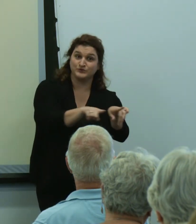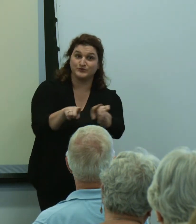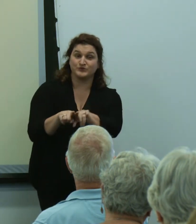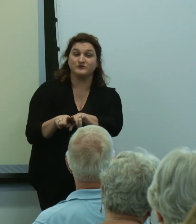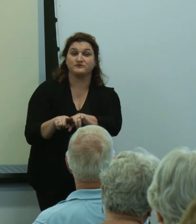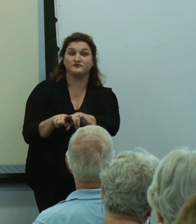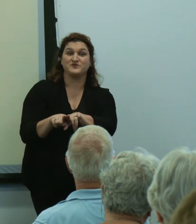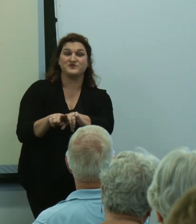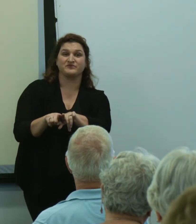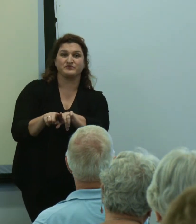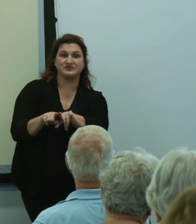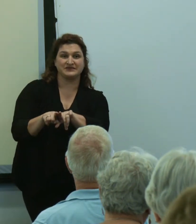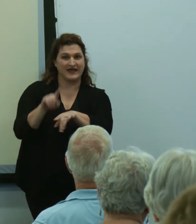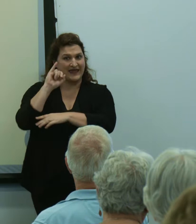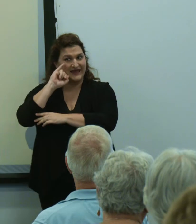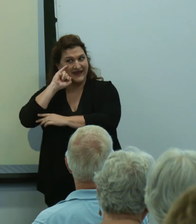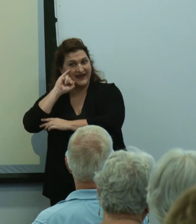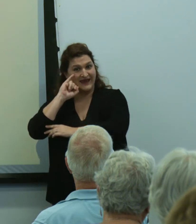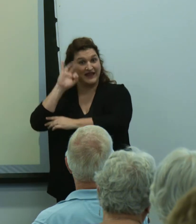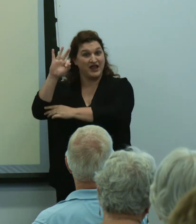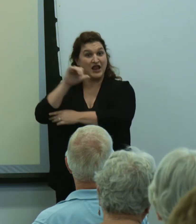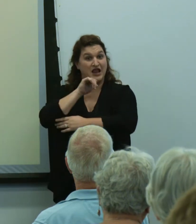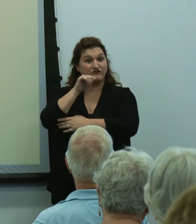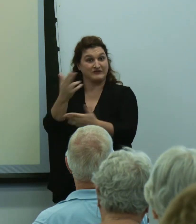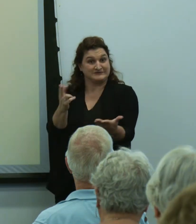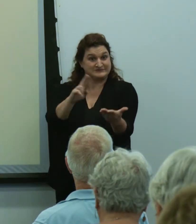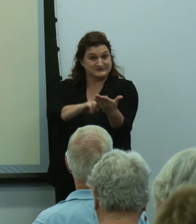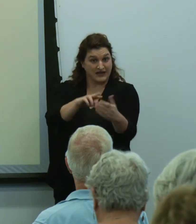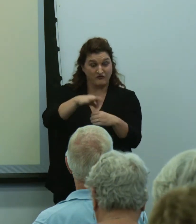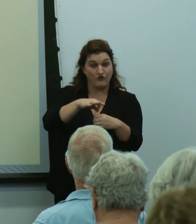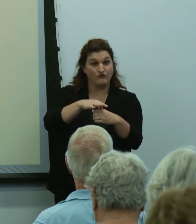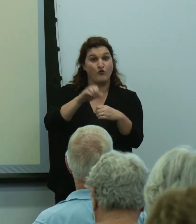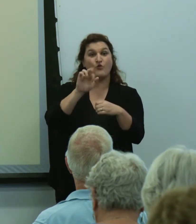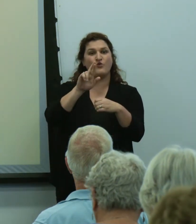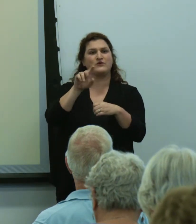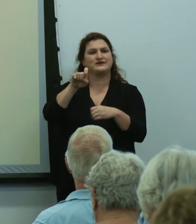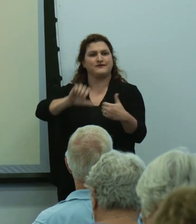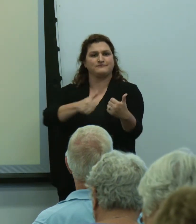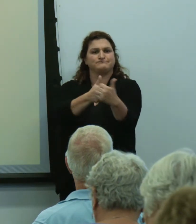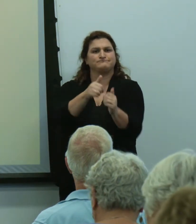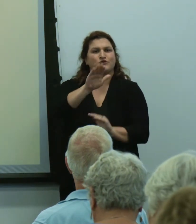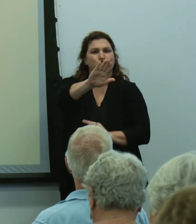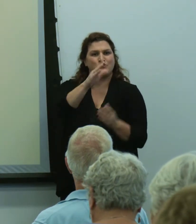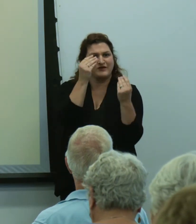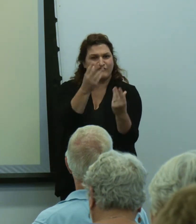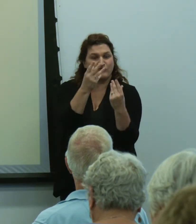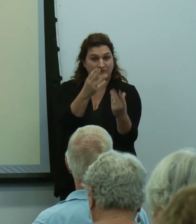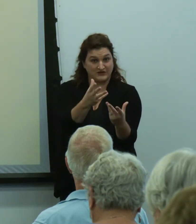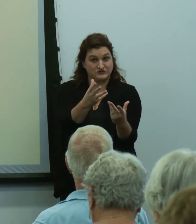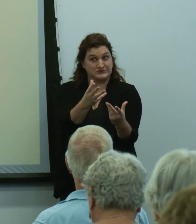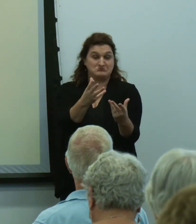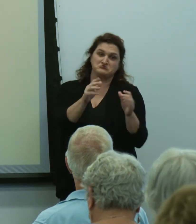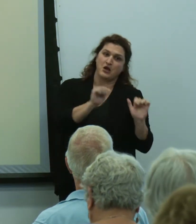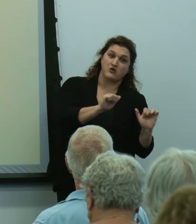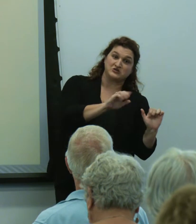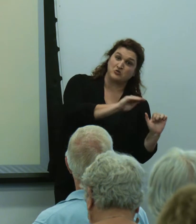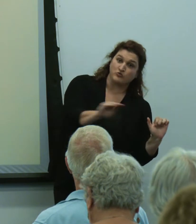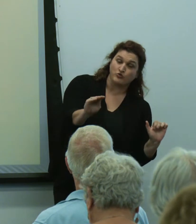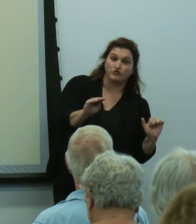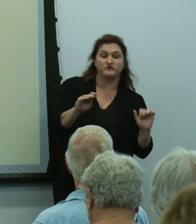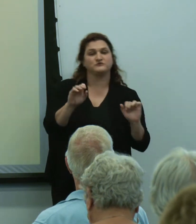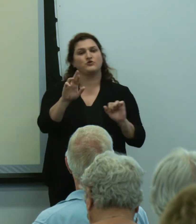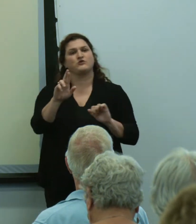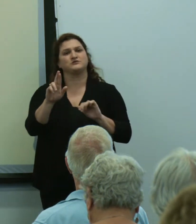Also, if you have not already registered to vote or need to update your registration, if you moved or changed your